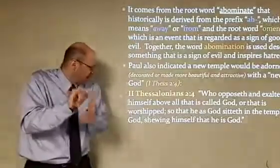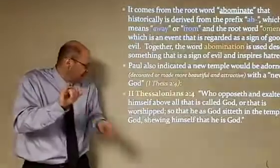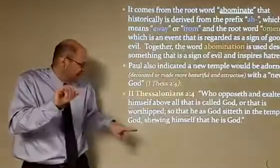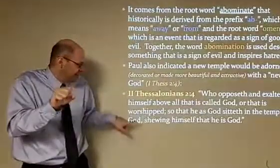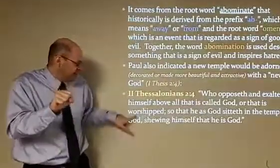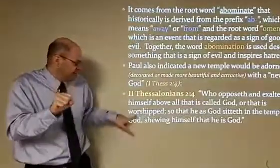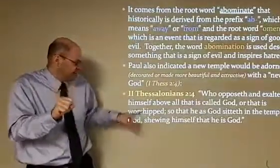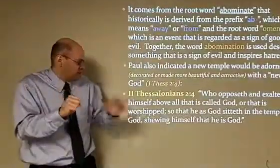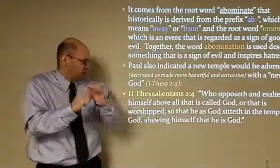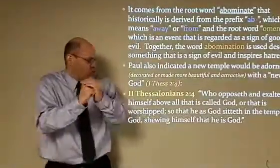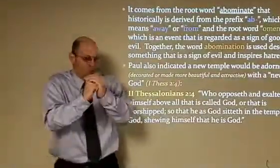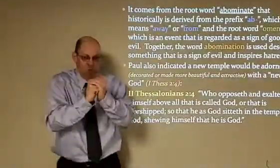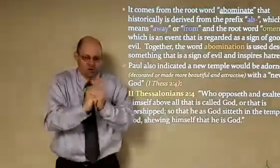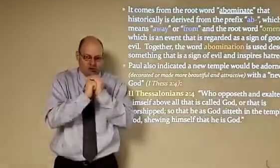or that is worshipped?